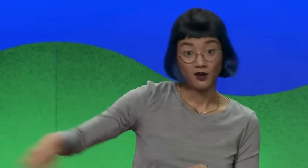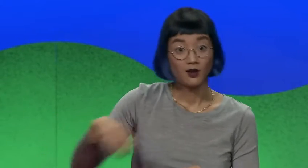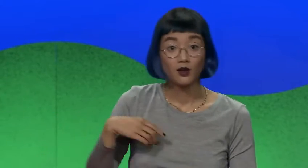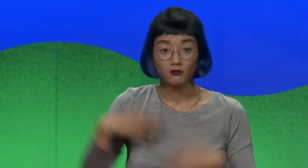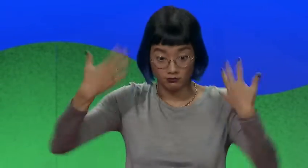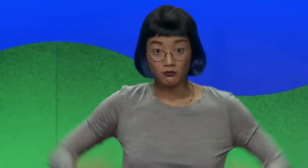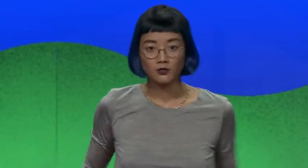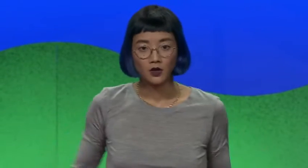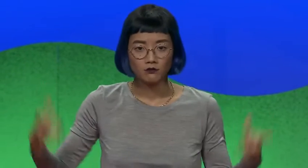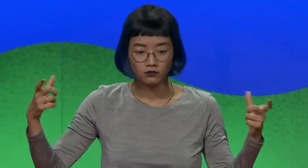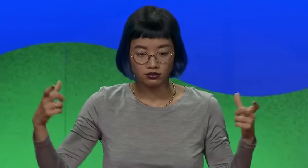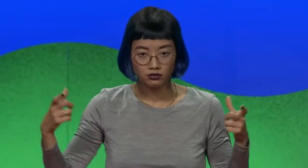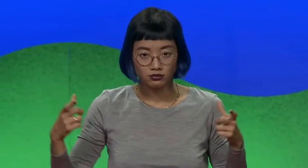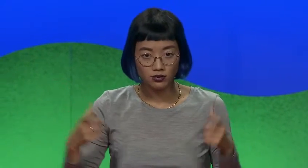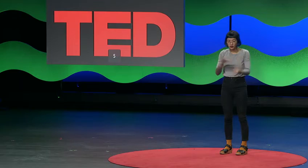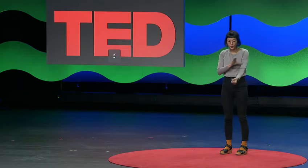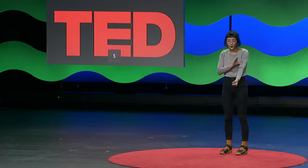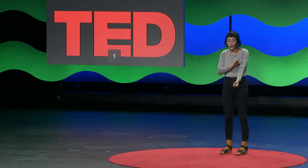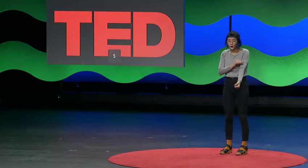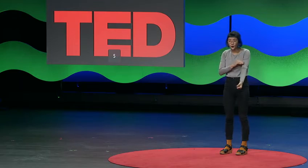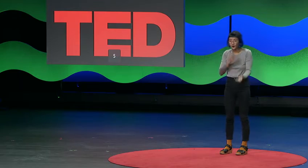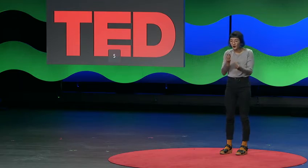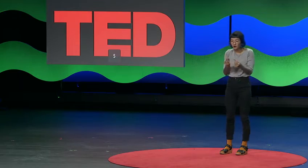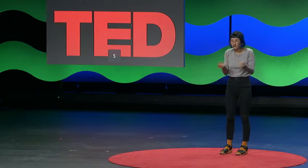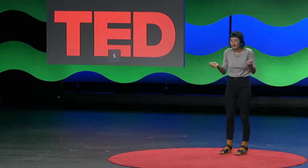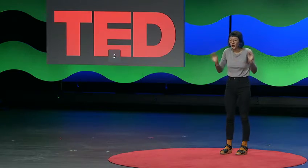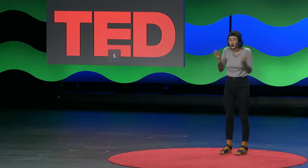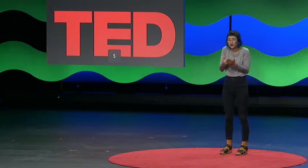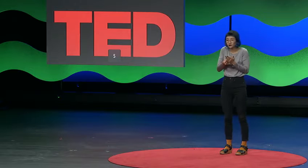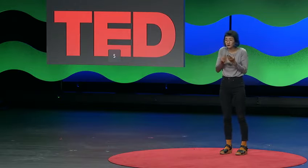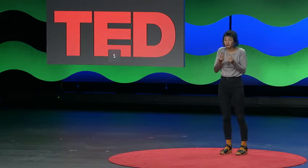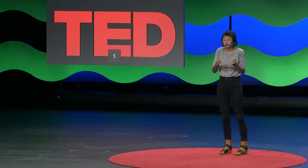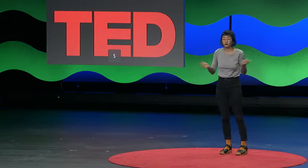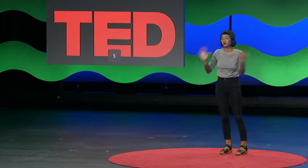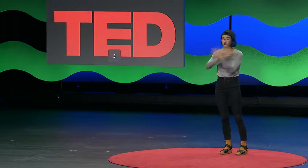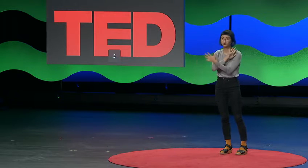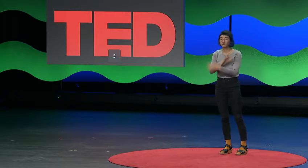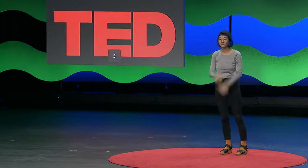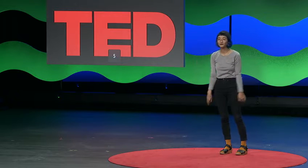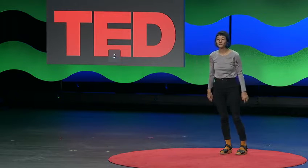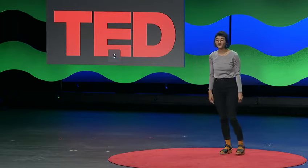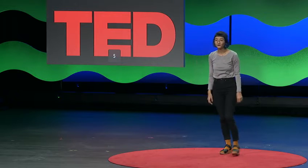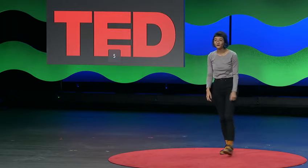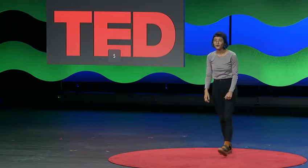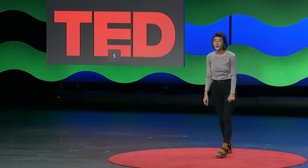If I didn't continue this practice, I feel that I could just fade off into oblivion and not maintain any form of social currency.